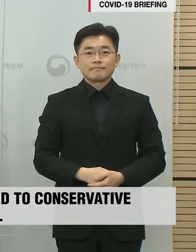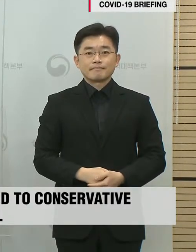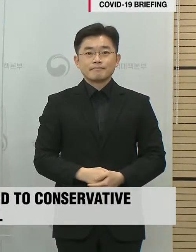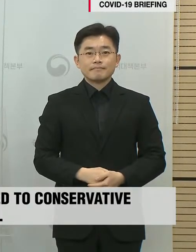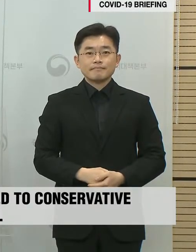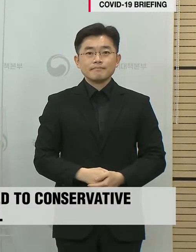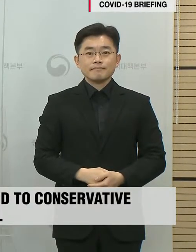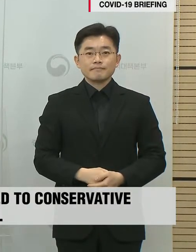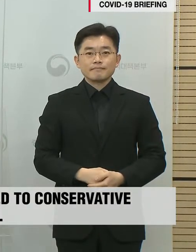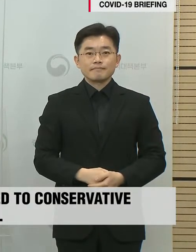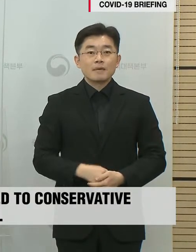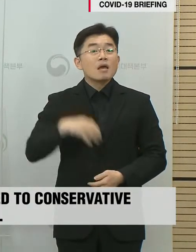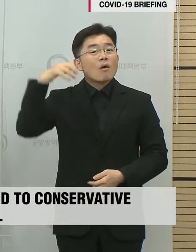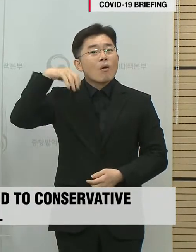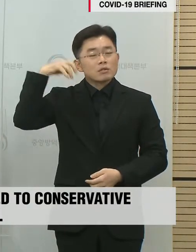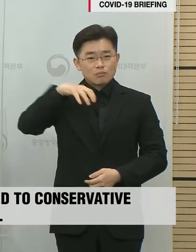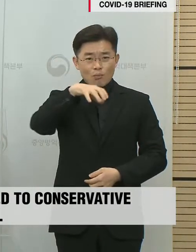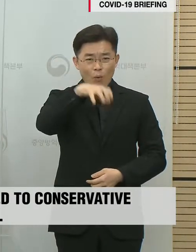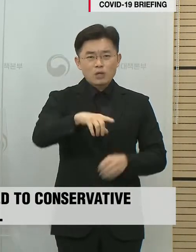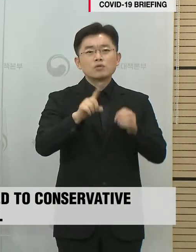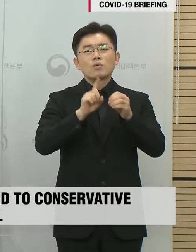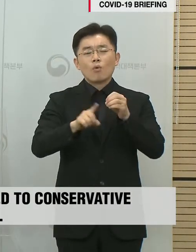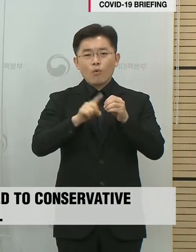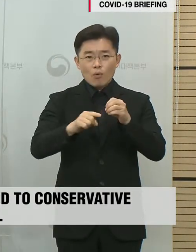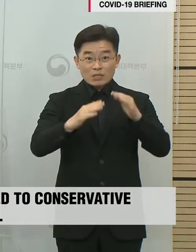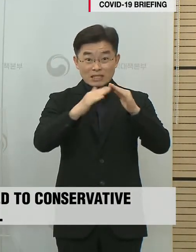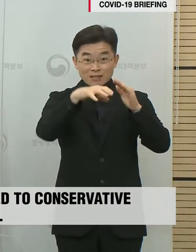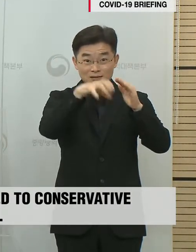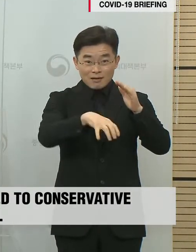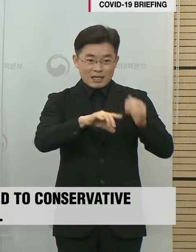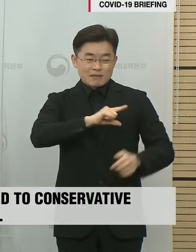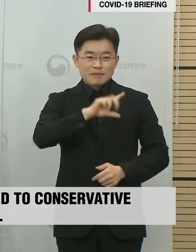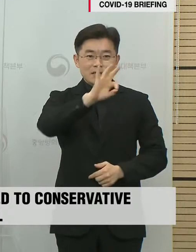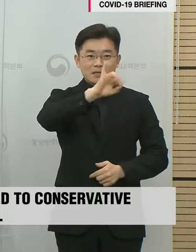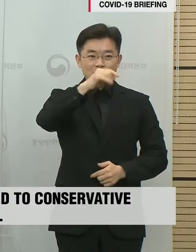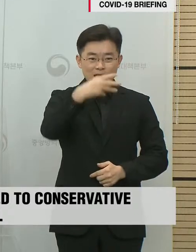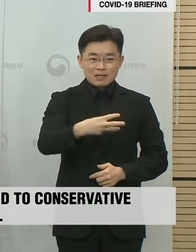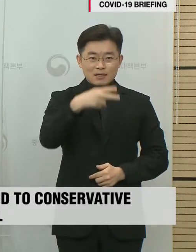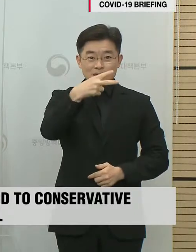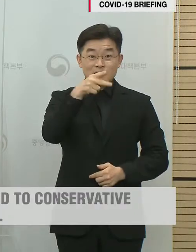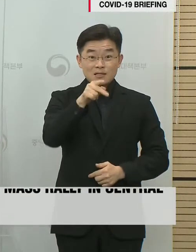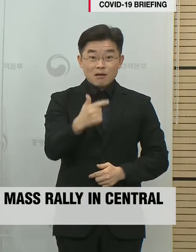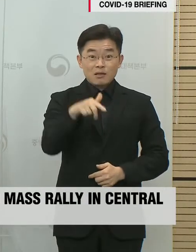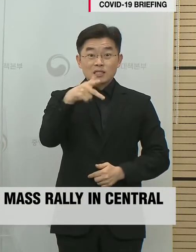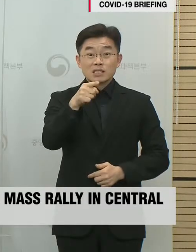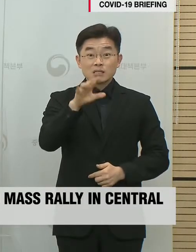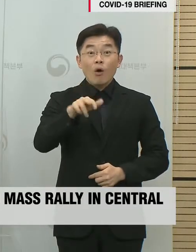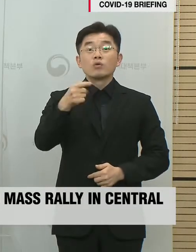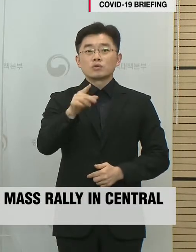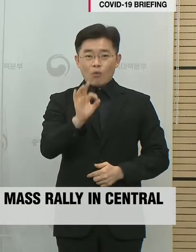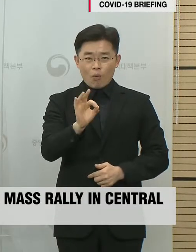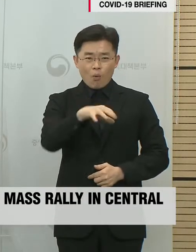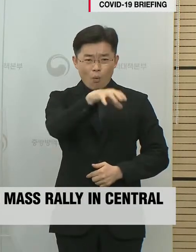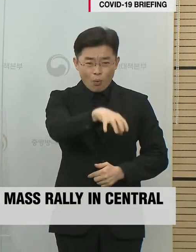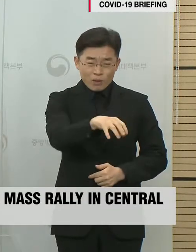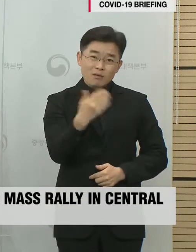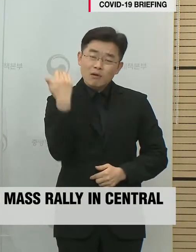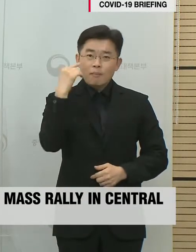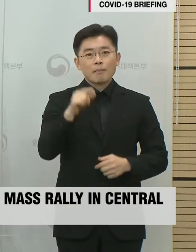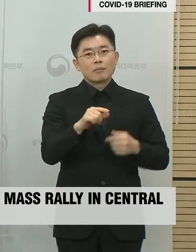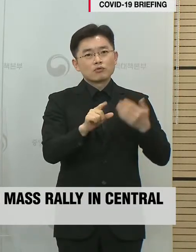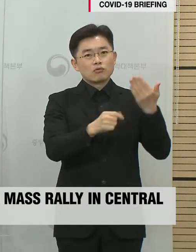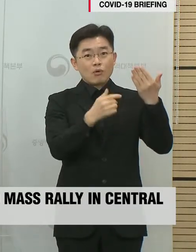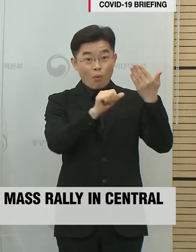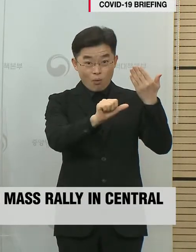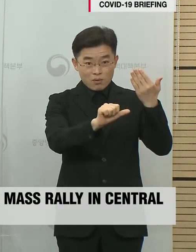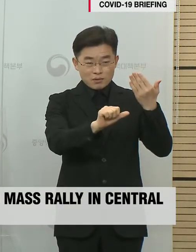confirmed to date. Next, moving to Yeongdeungpo-gu District, we have a religious center,